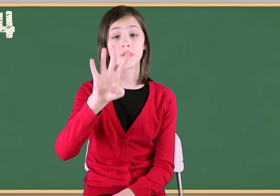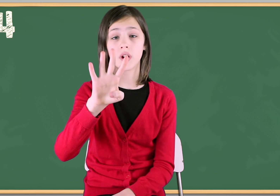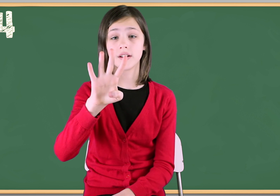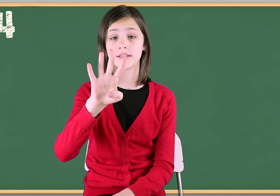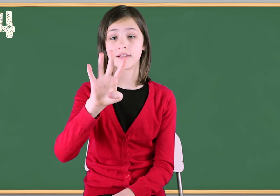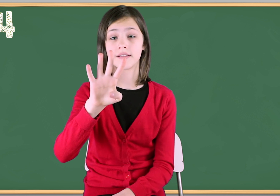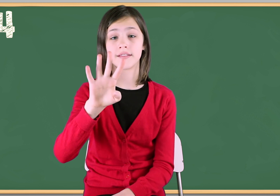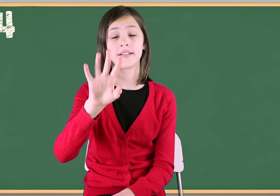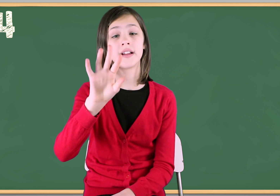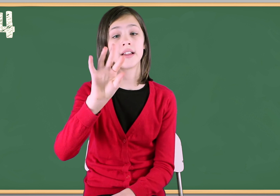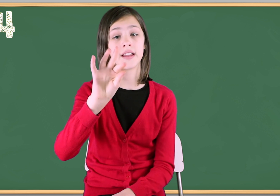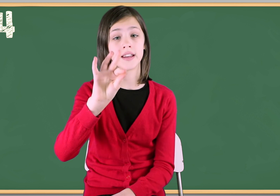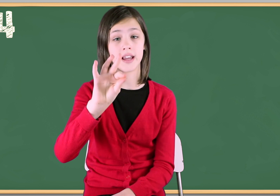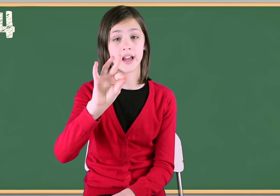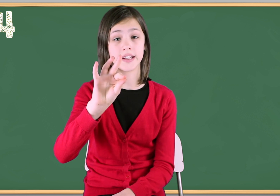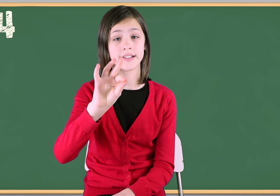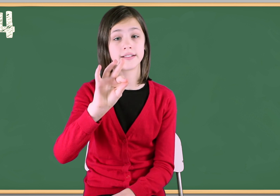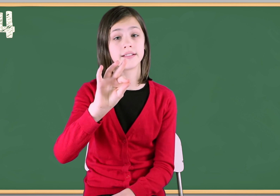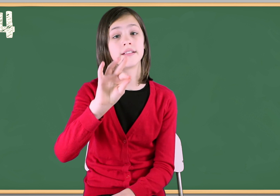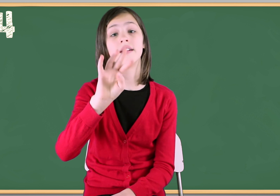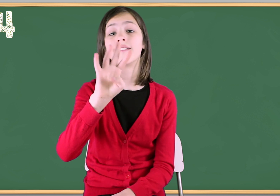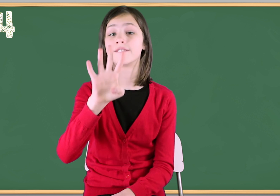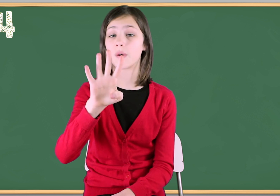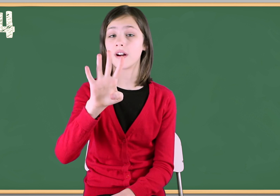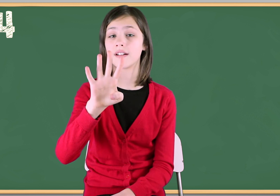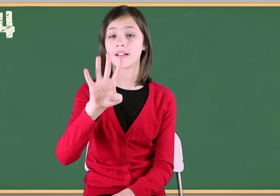94, 9, 4,